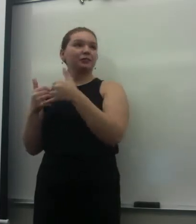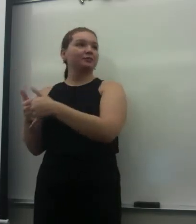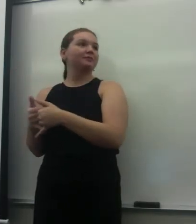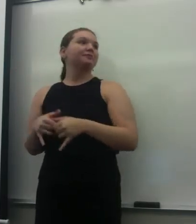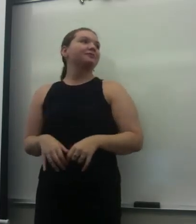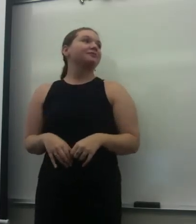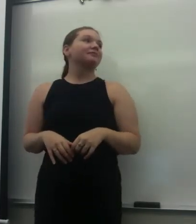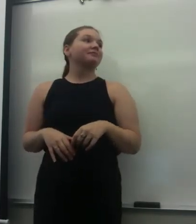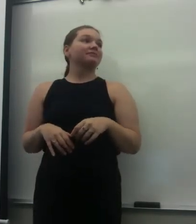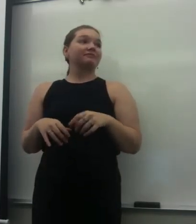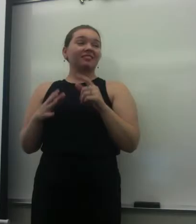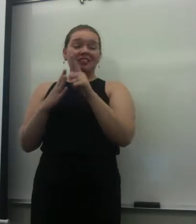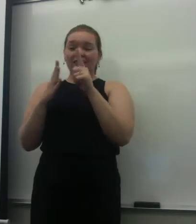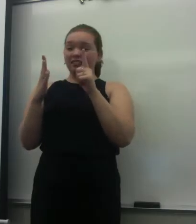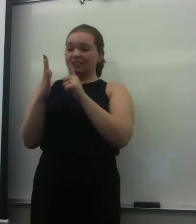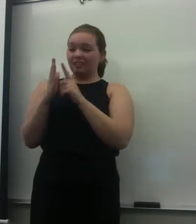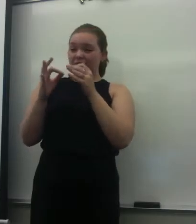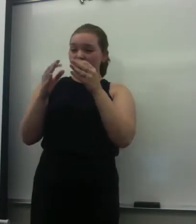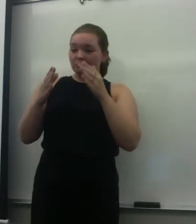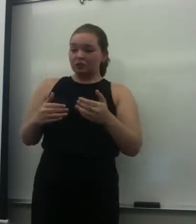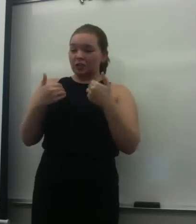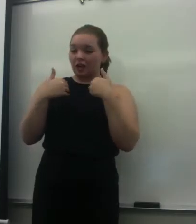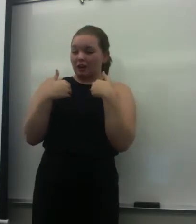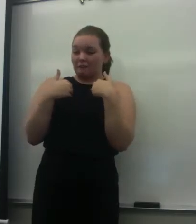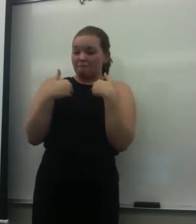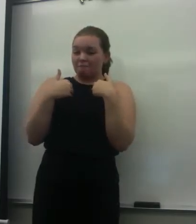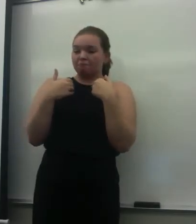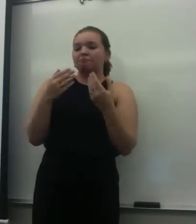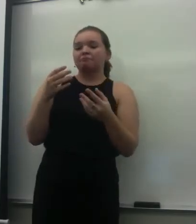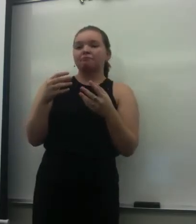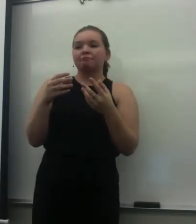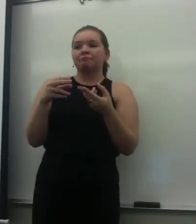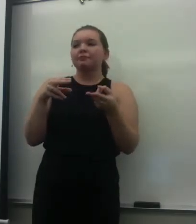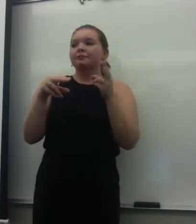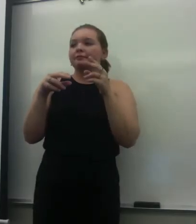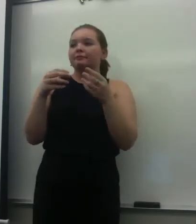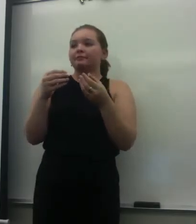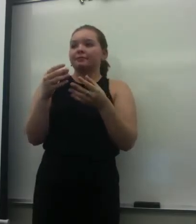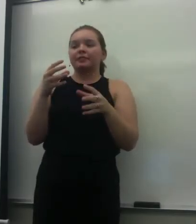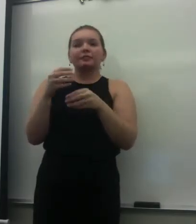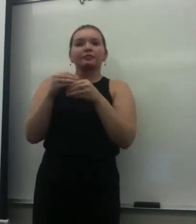training in the legal system, legal terminology,